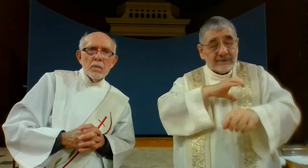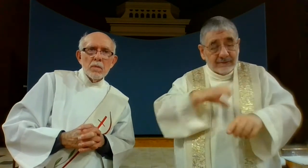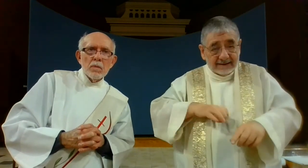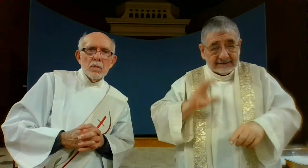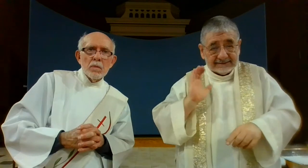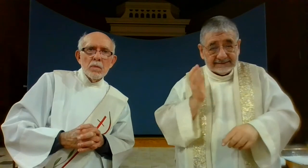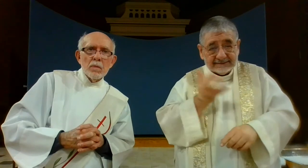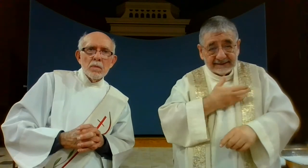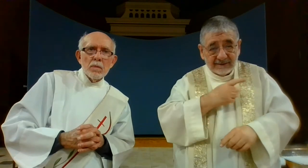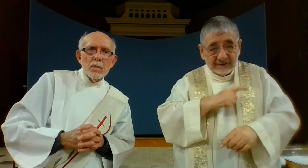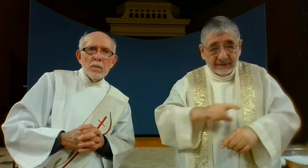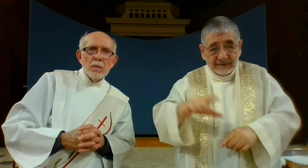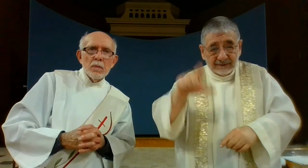Through Christ our Lord.